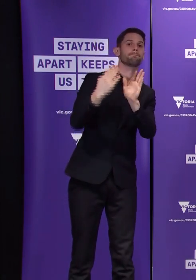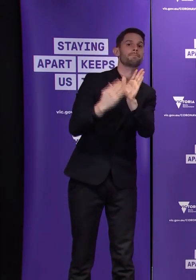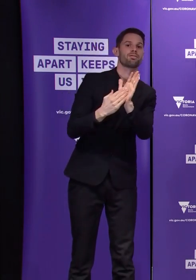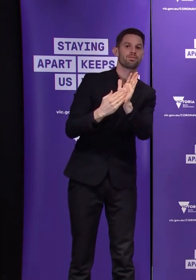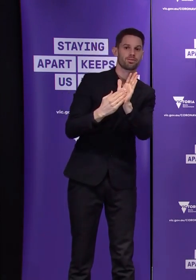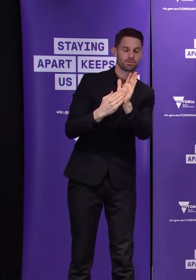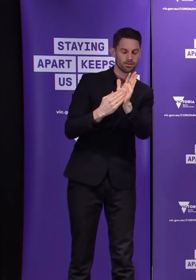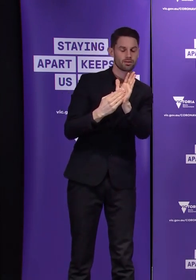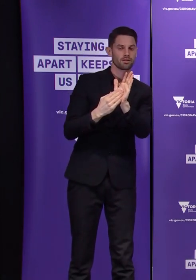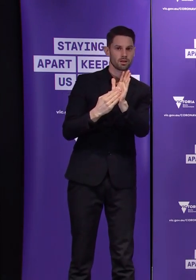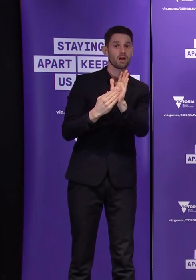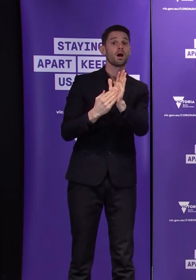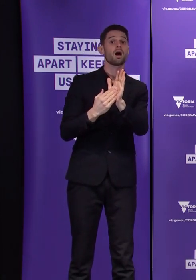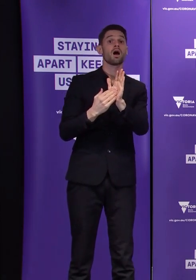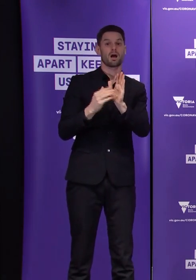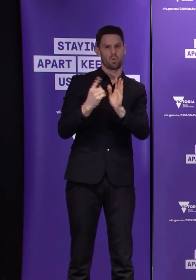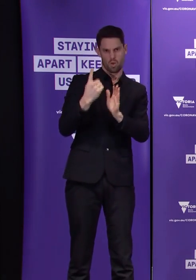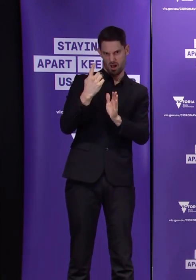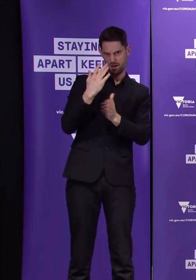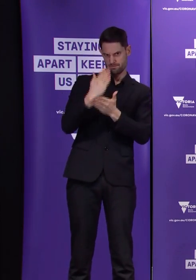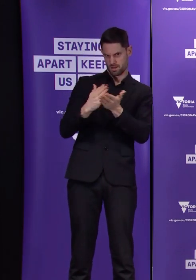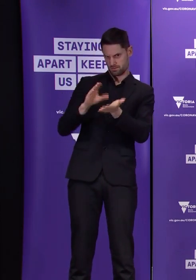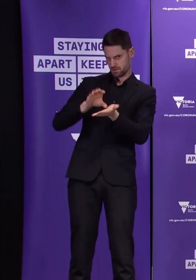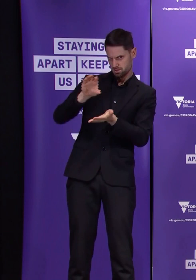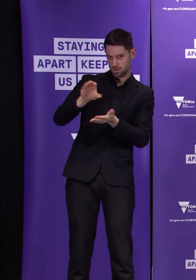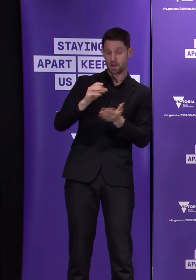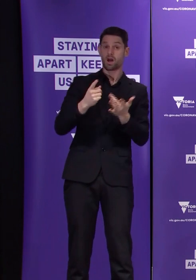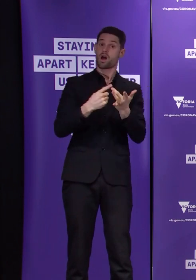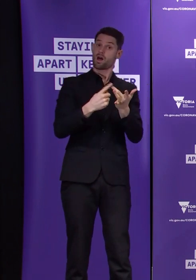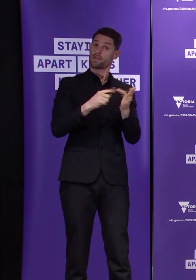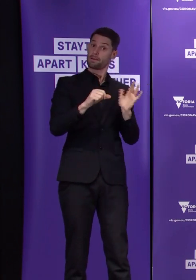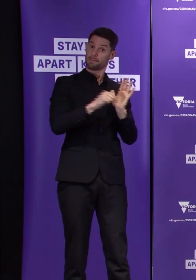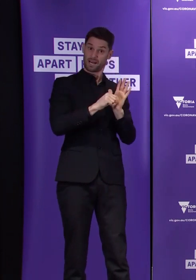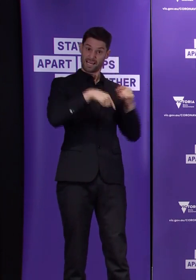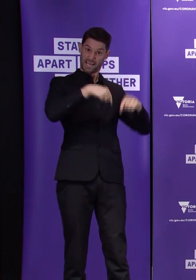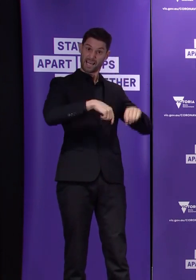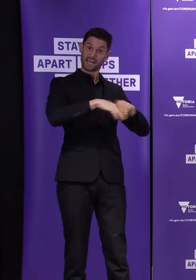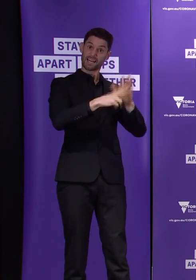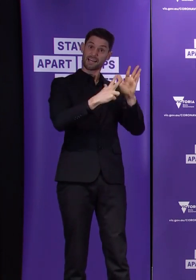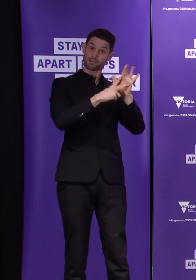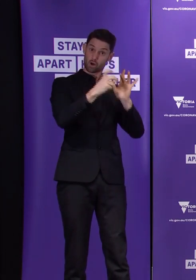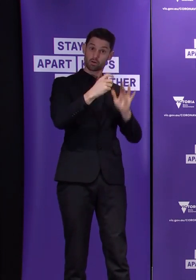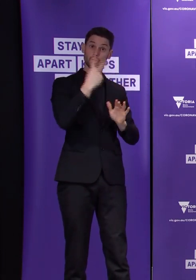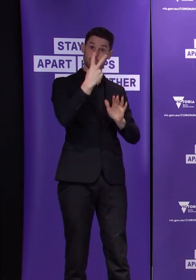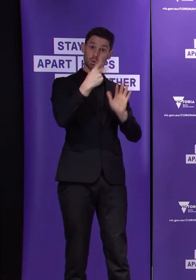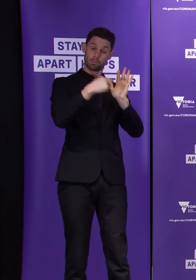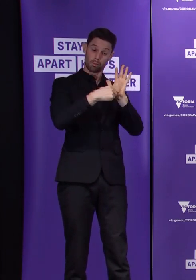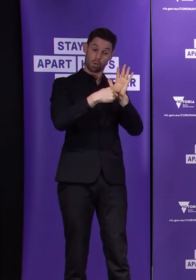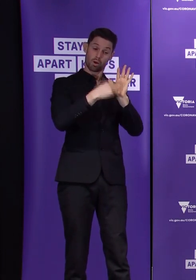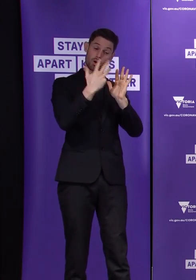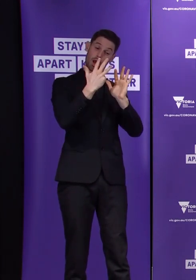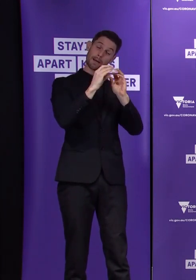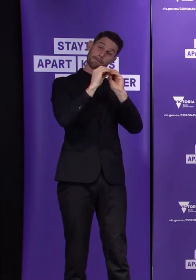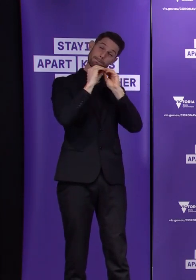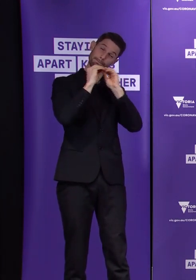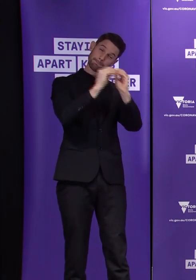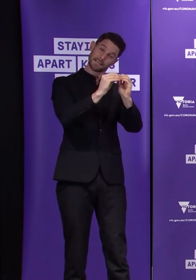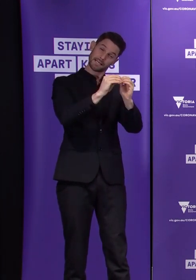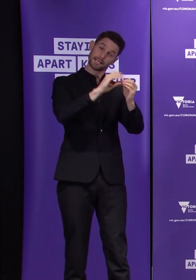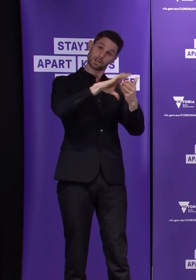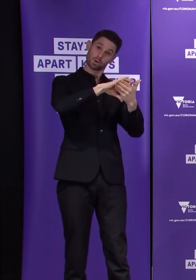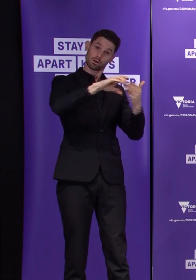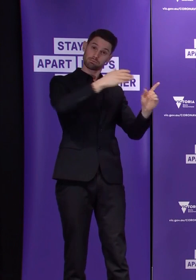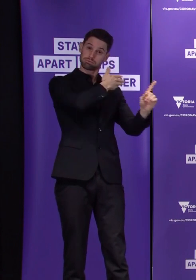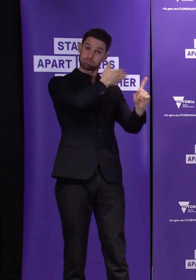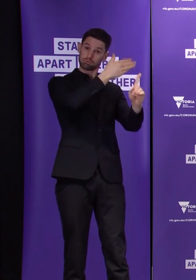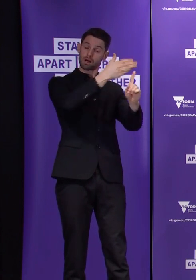second part of that is also in Victoria, we have so far invested some $2.9 billion into addressing the